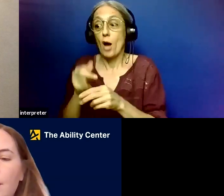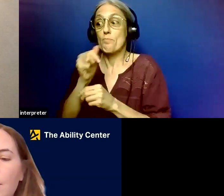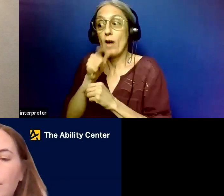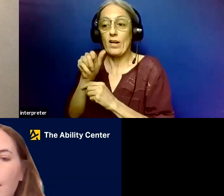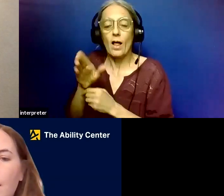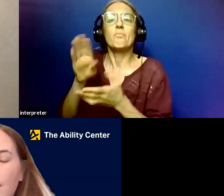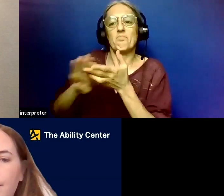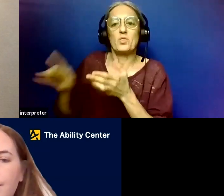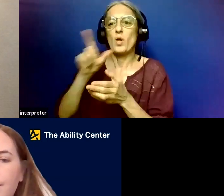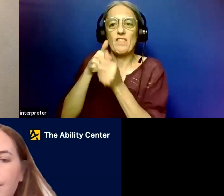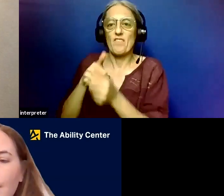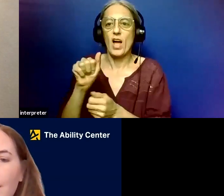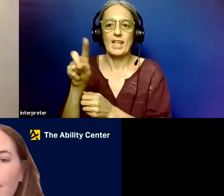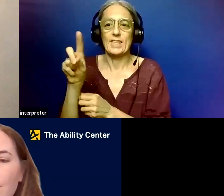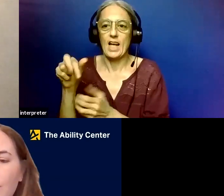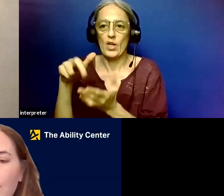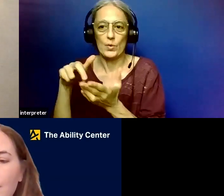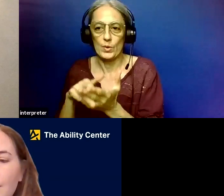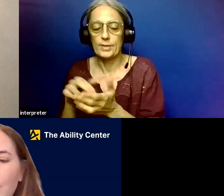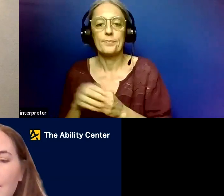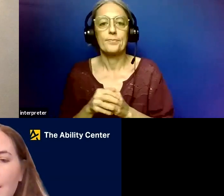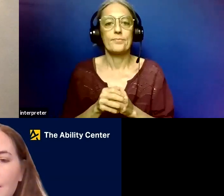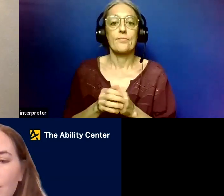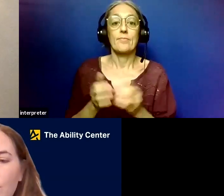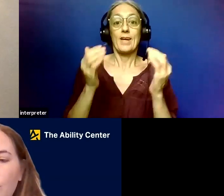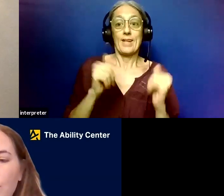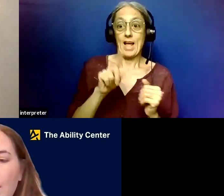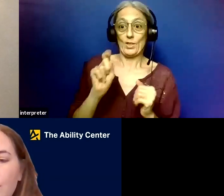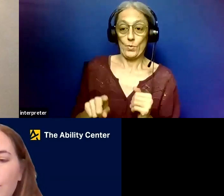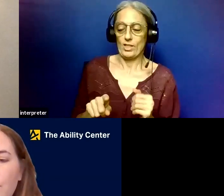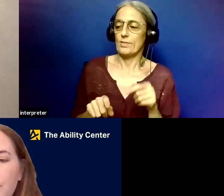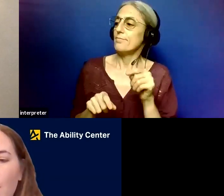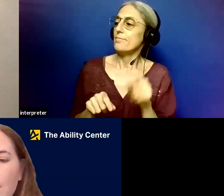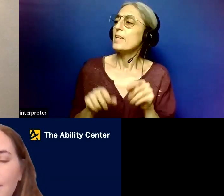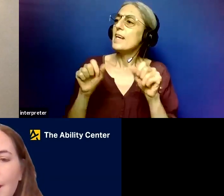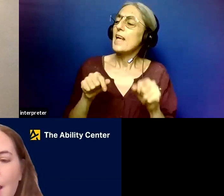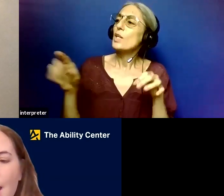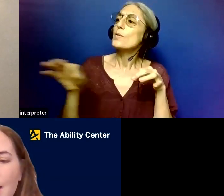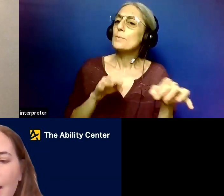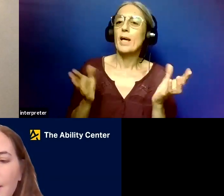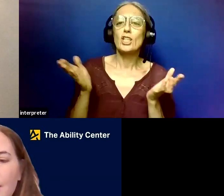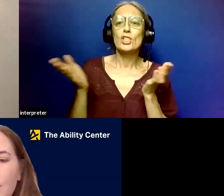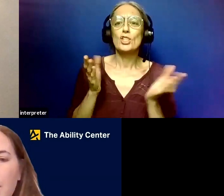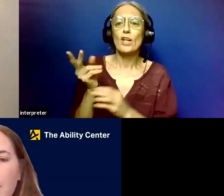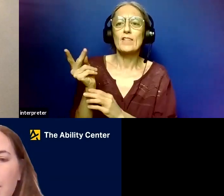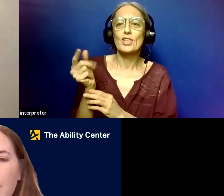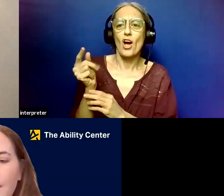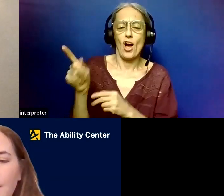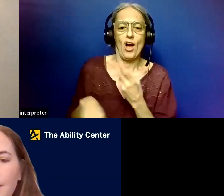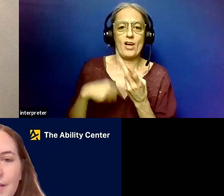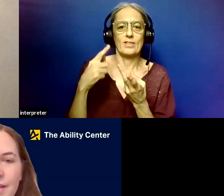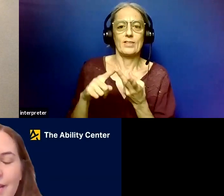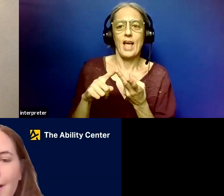Okay, there's another question. This one says, could you address service dogs and access to